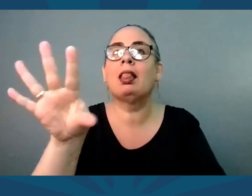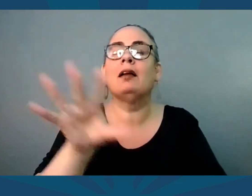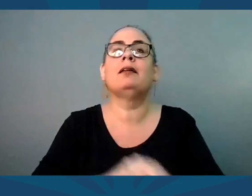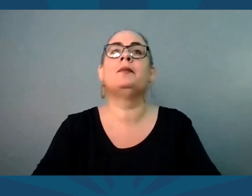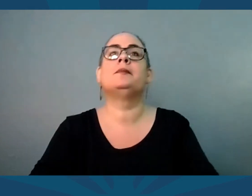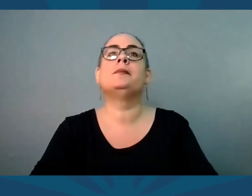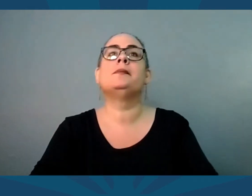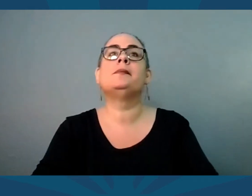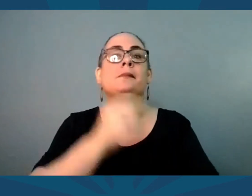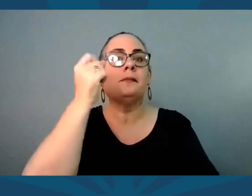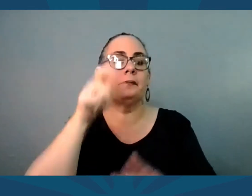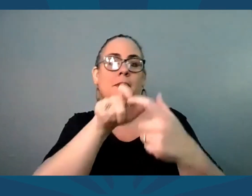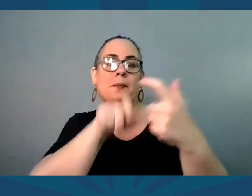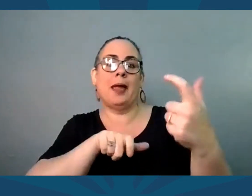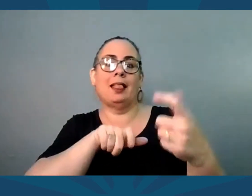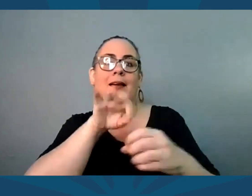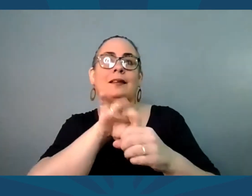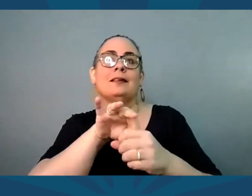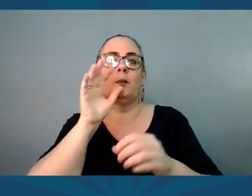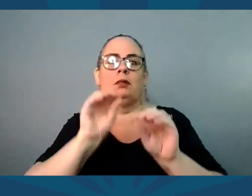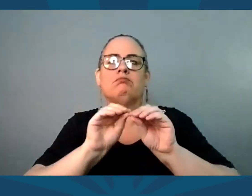Vote early by mail.